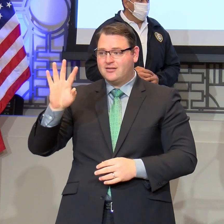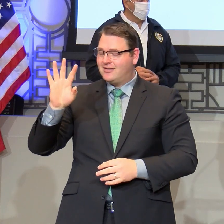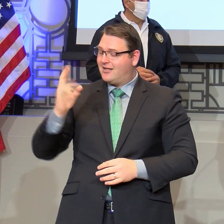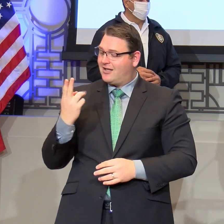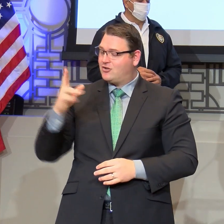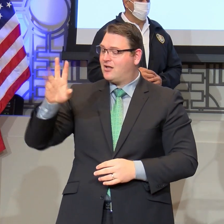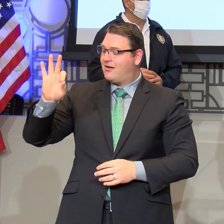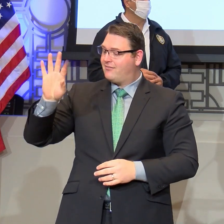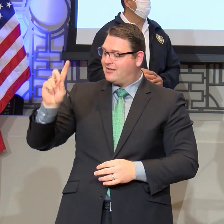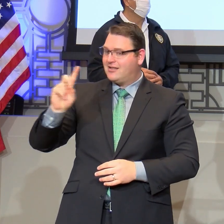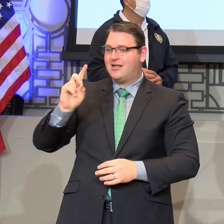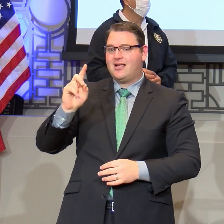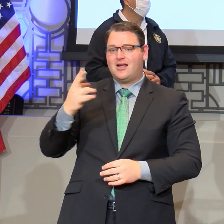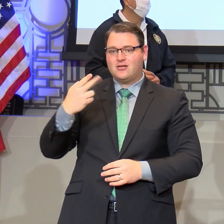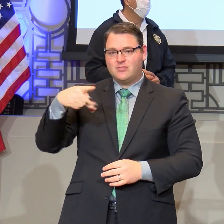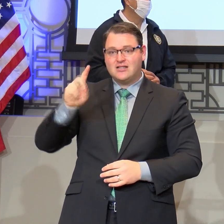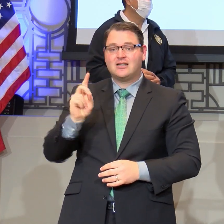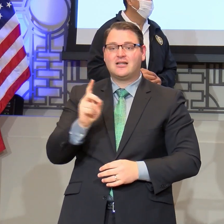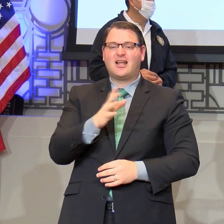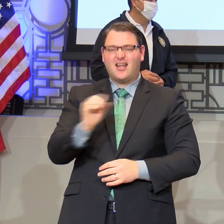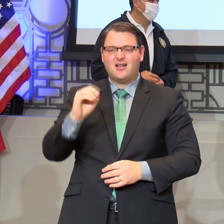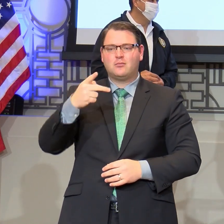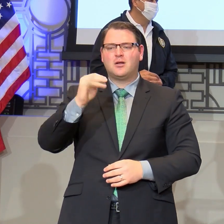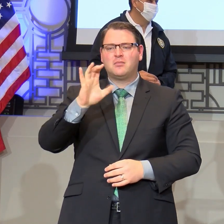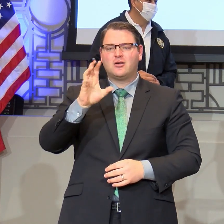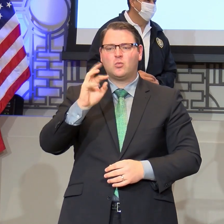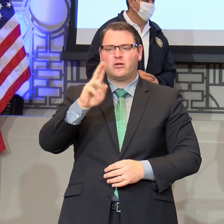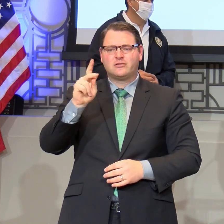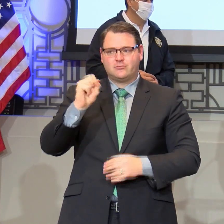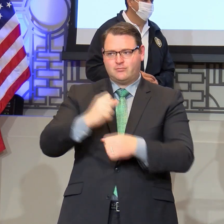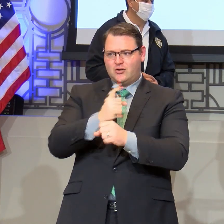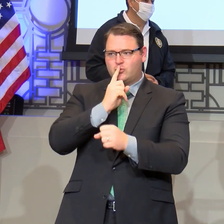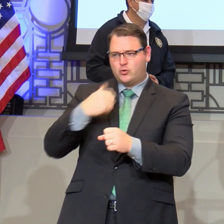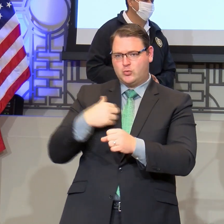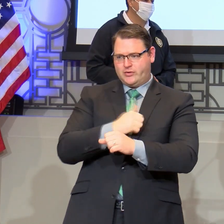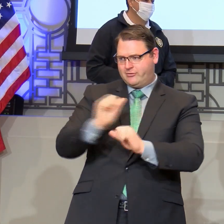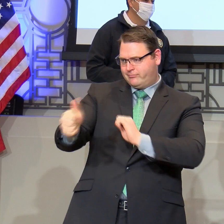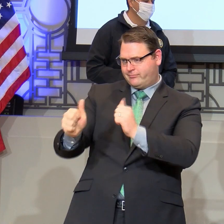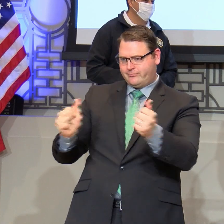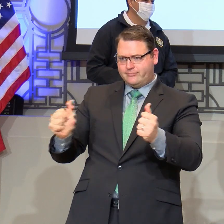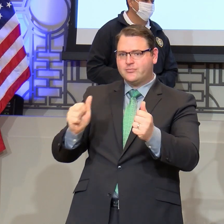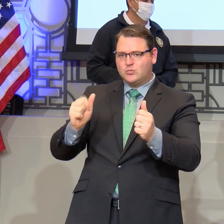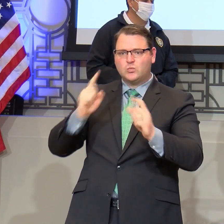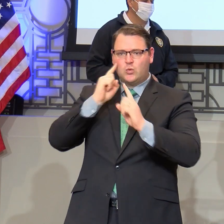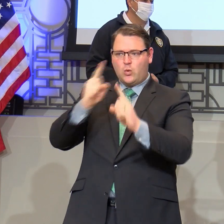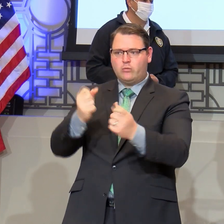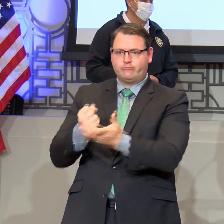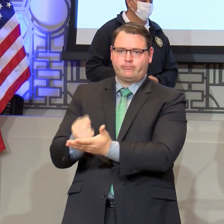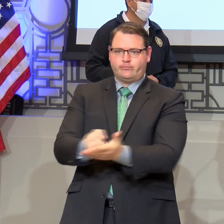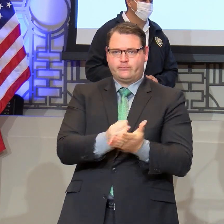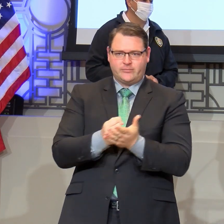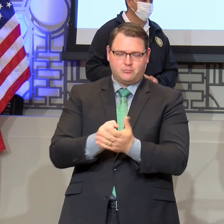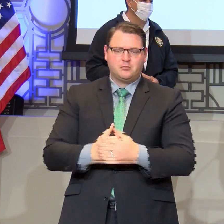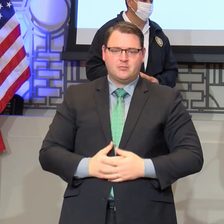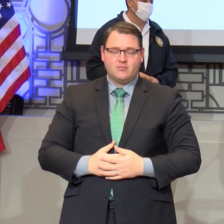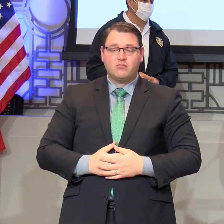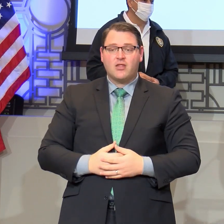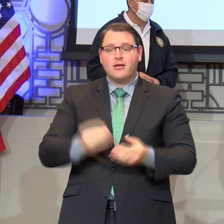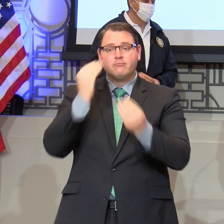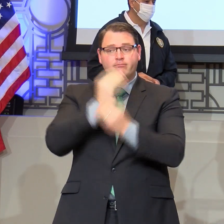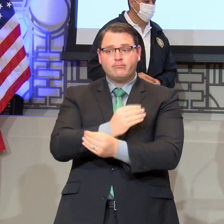place. Lastly, I'd like to let everybody know that this week is National Public Safety